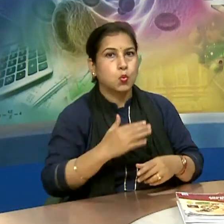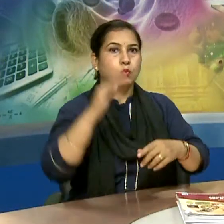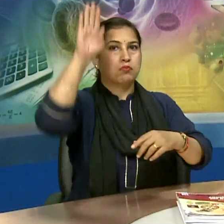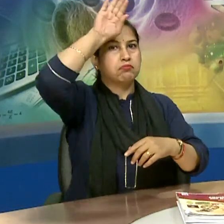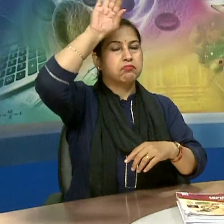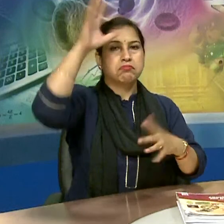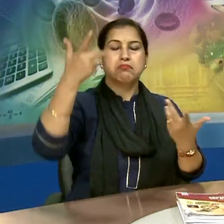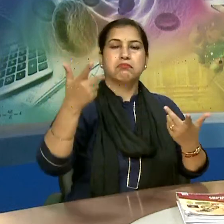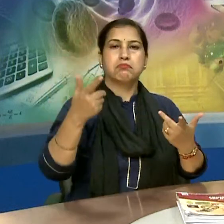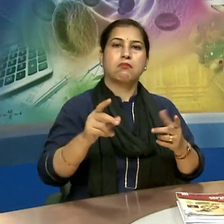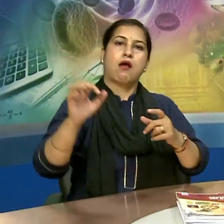short-lived,